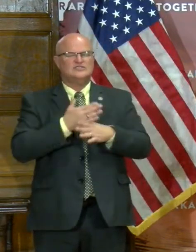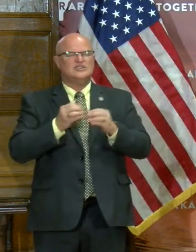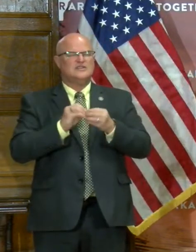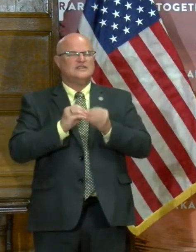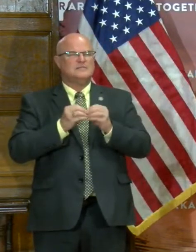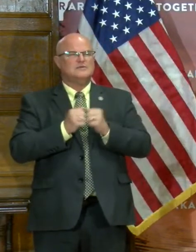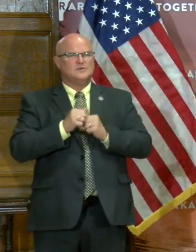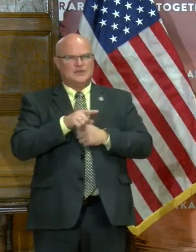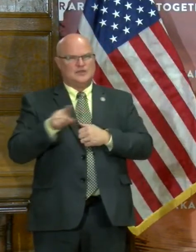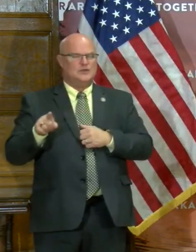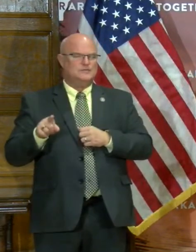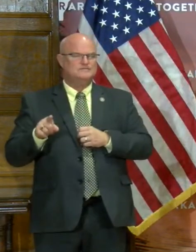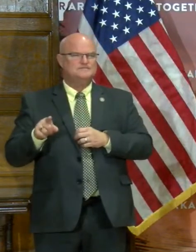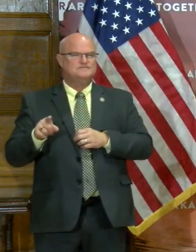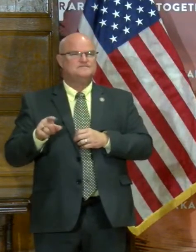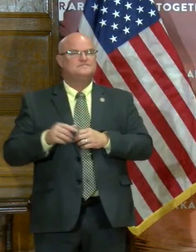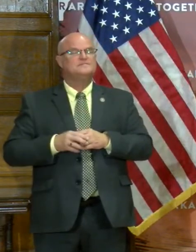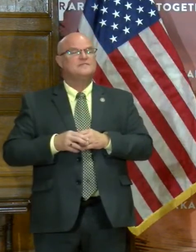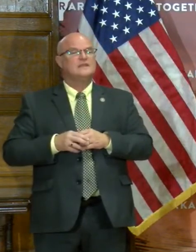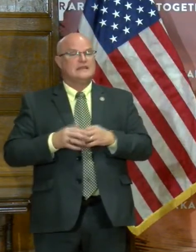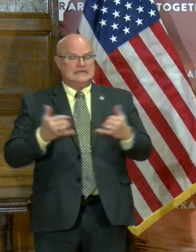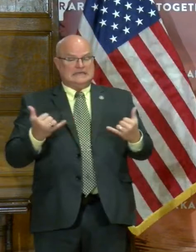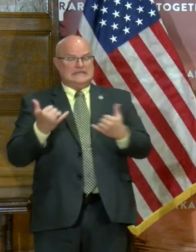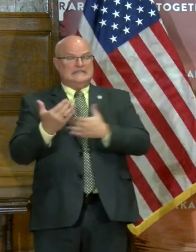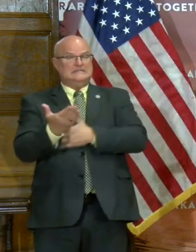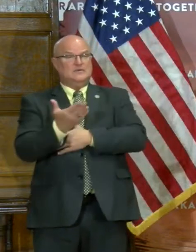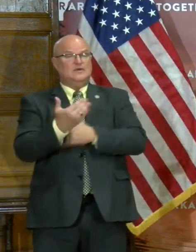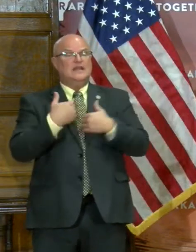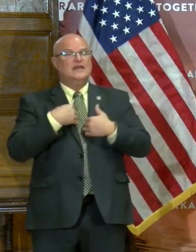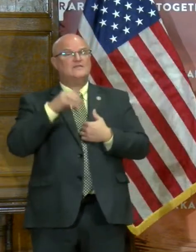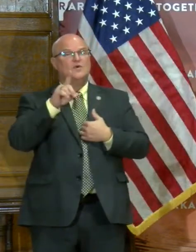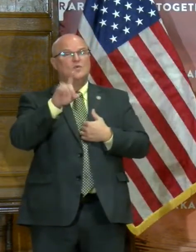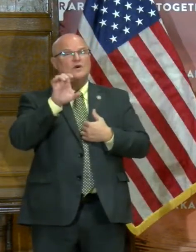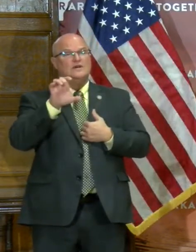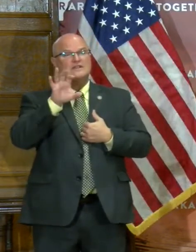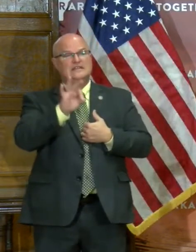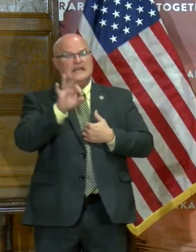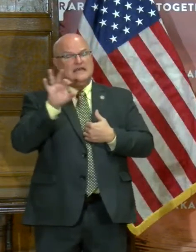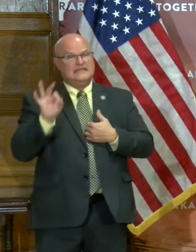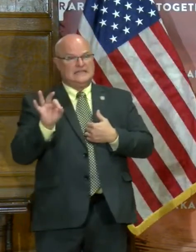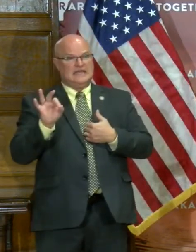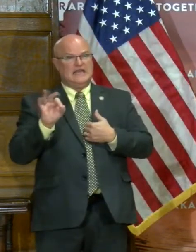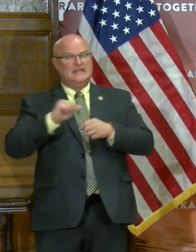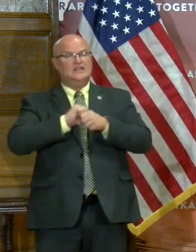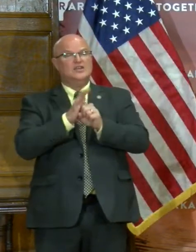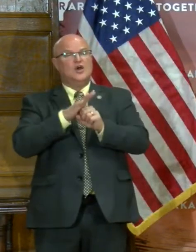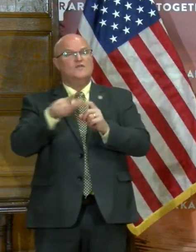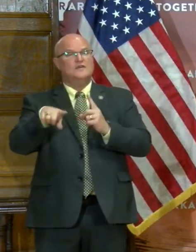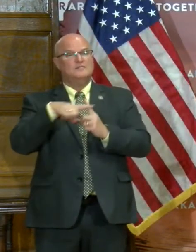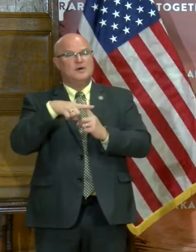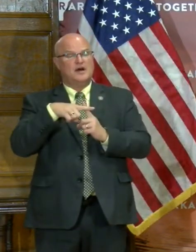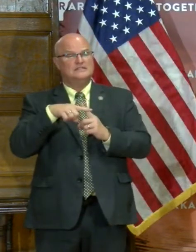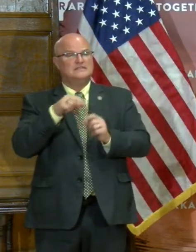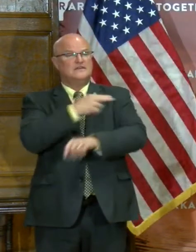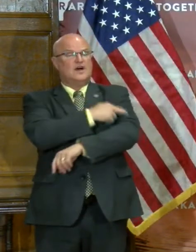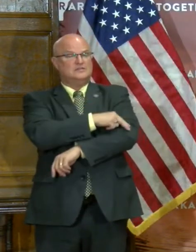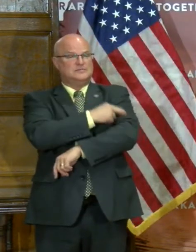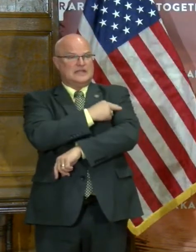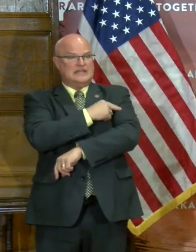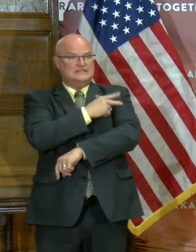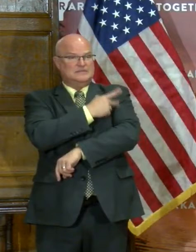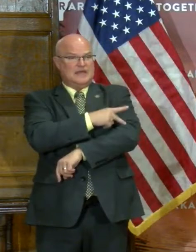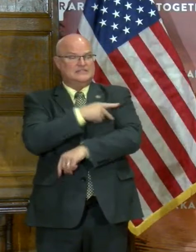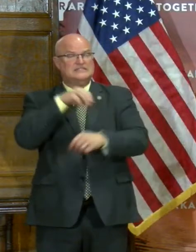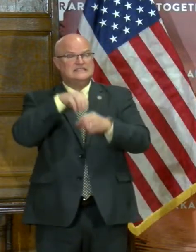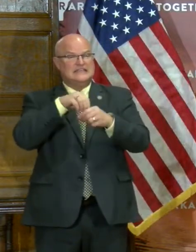and give you a little context for those numbers. This morning, we were caring for 199 COVID-positive hospitalized